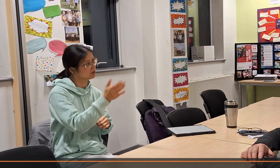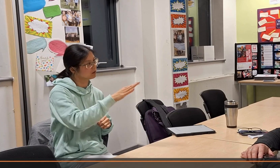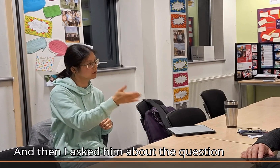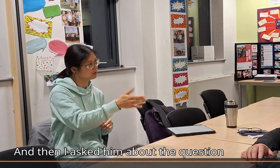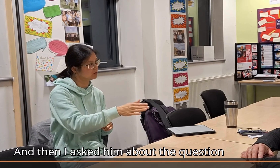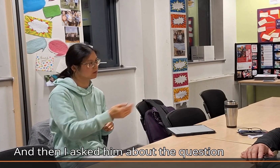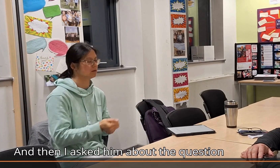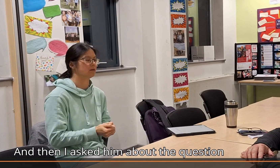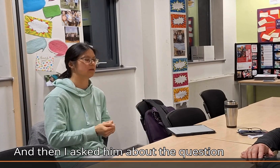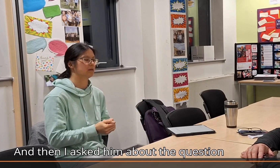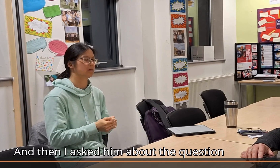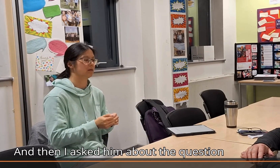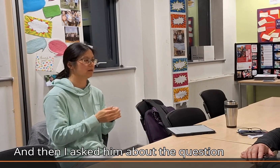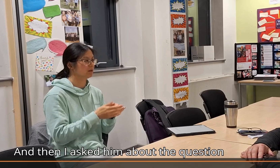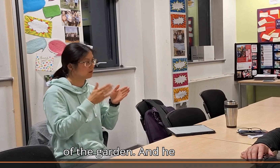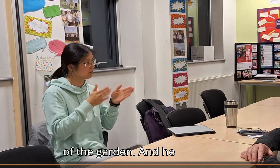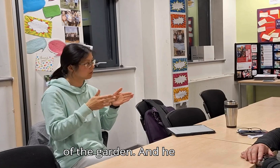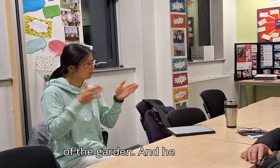And then I ask him about the question of the garden.